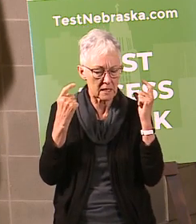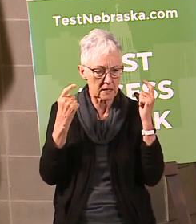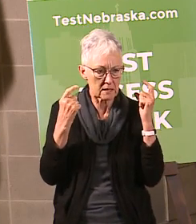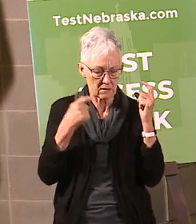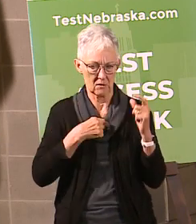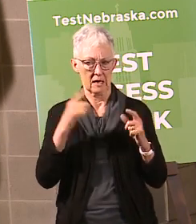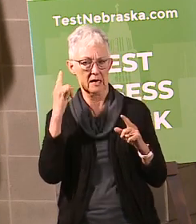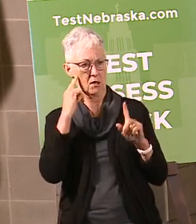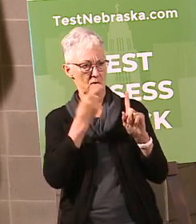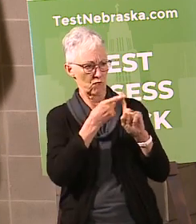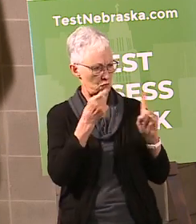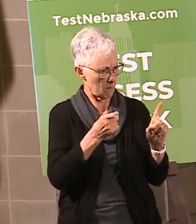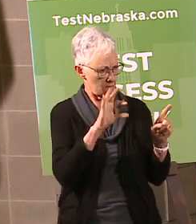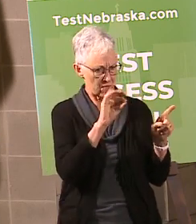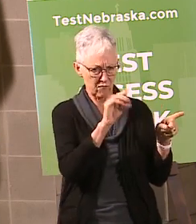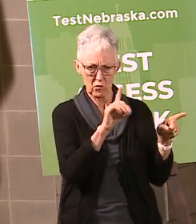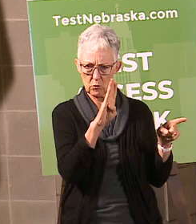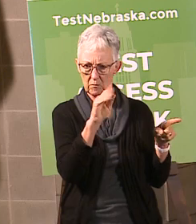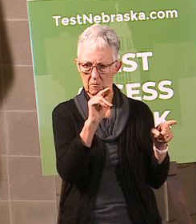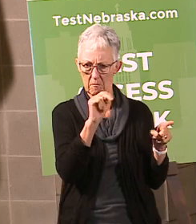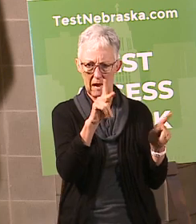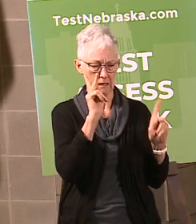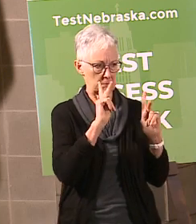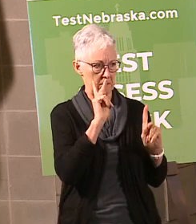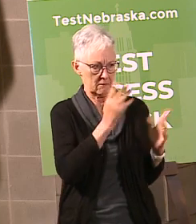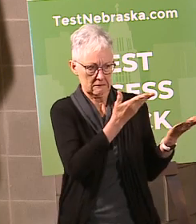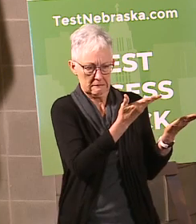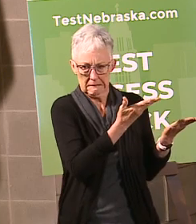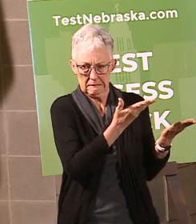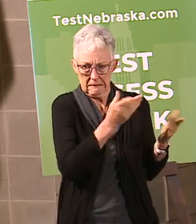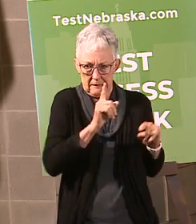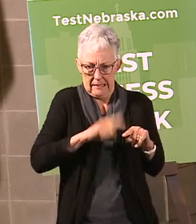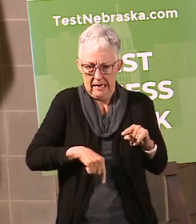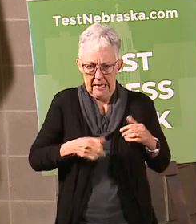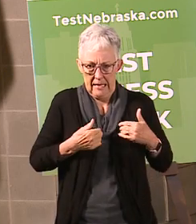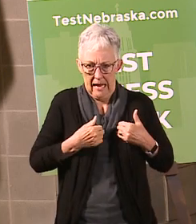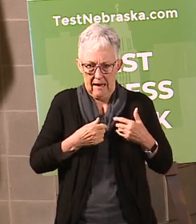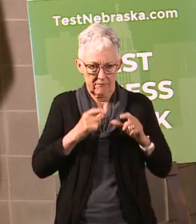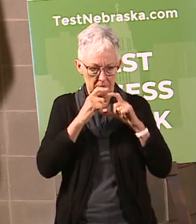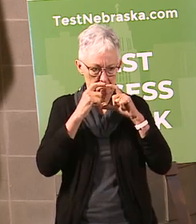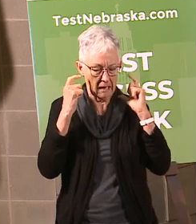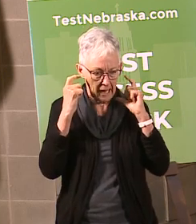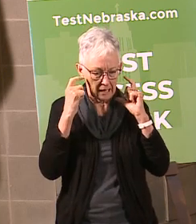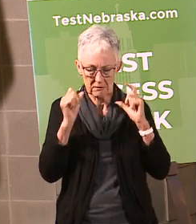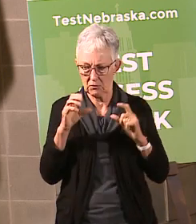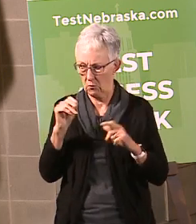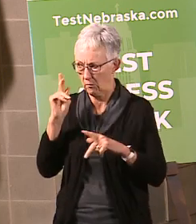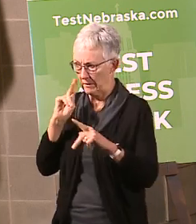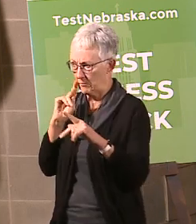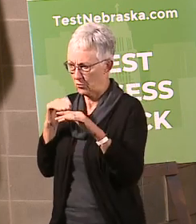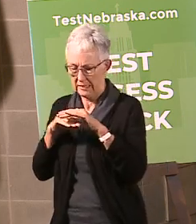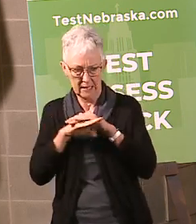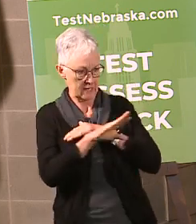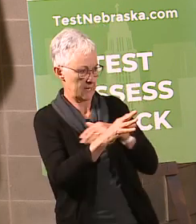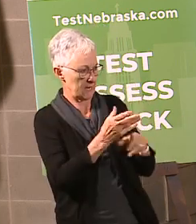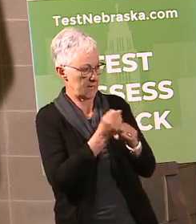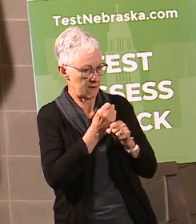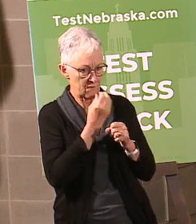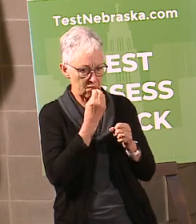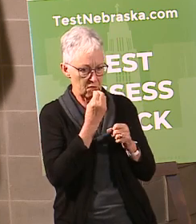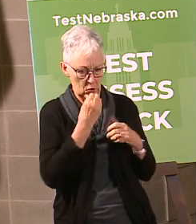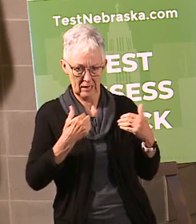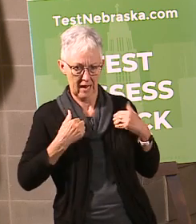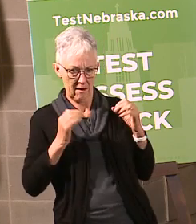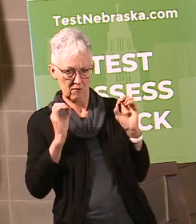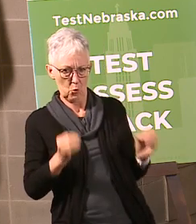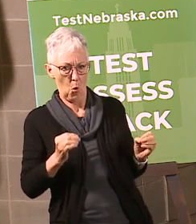from food banks. And so people will come in and not have a mask, and that puts them and the community at greater risk, just as these